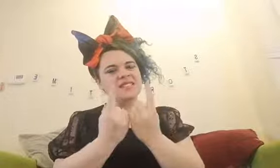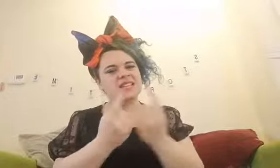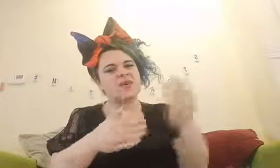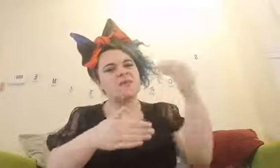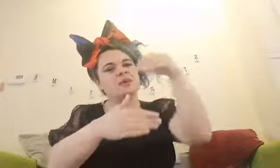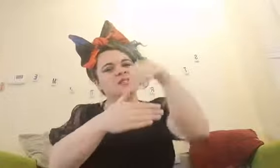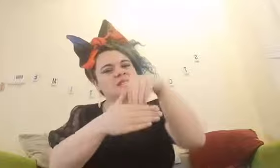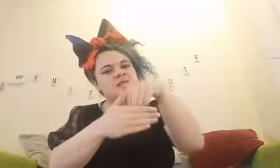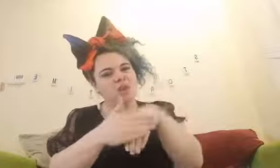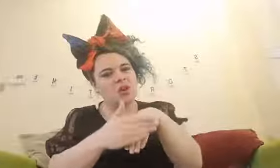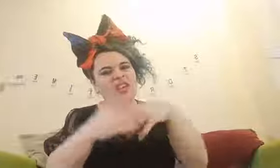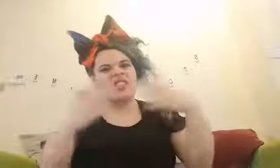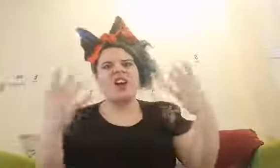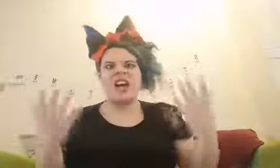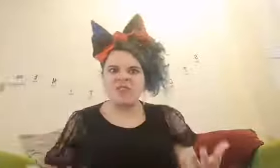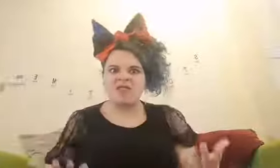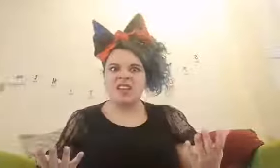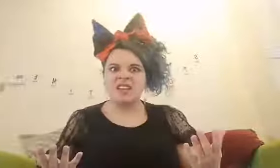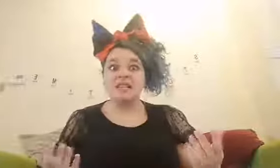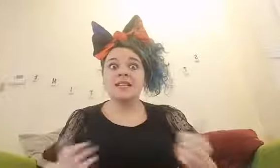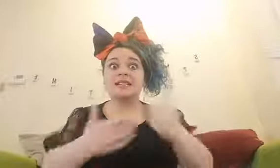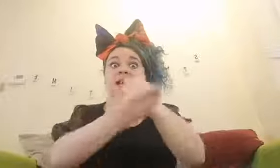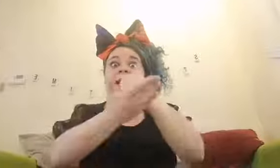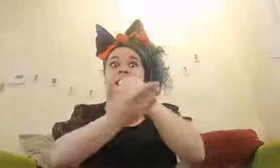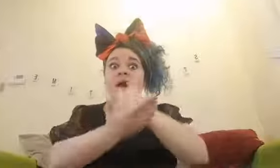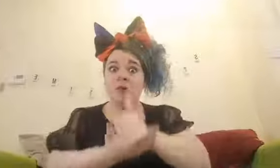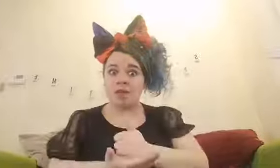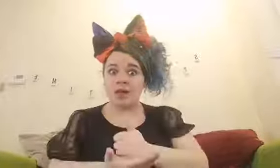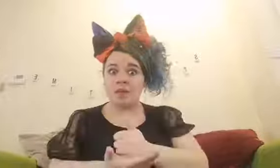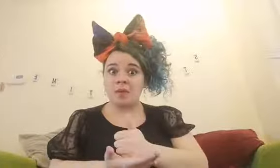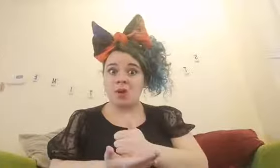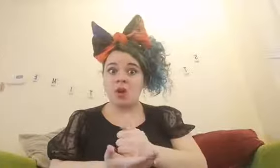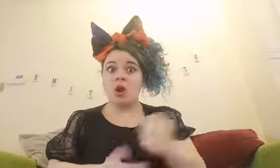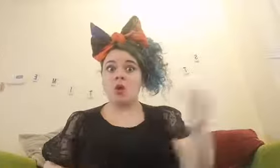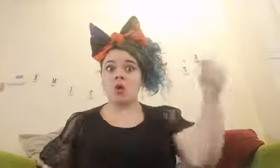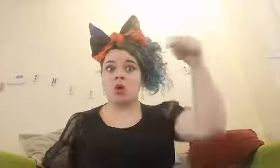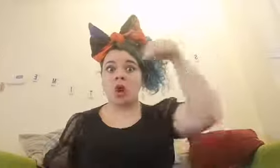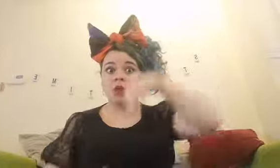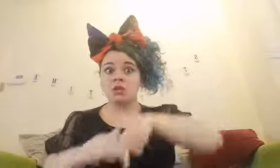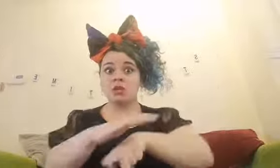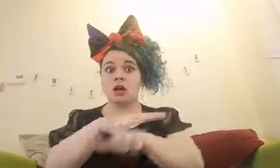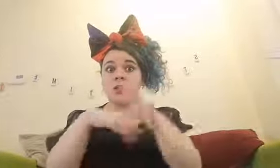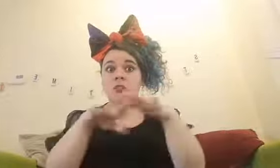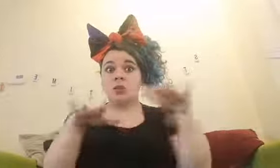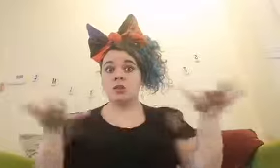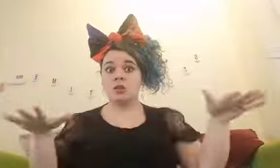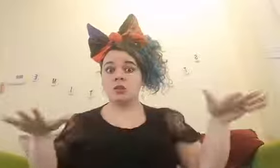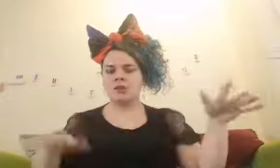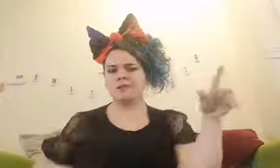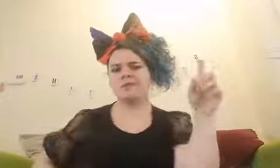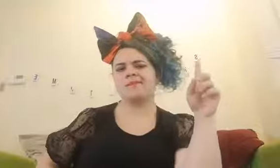he put in his pocket that are heavy to help him go under the water?